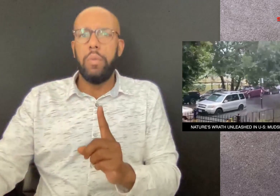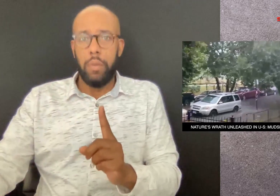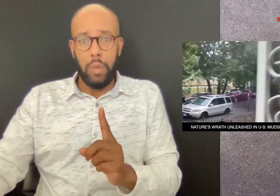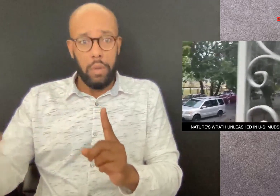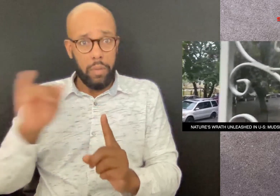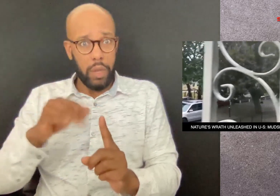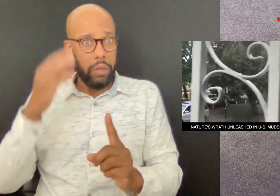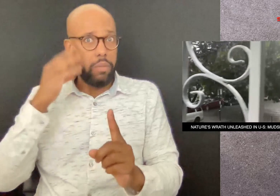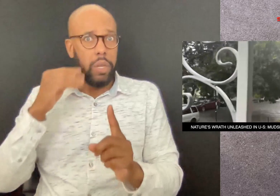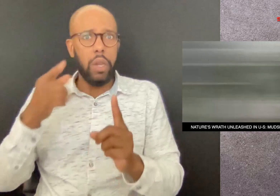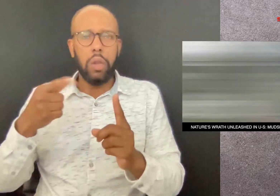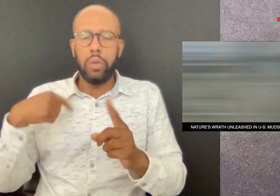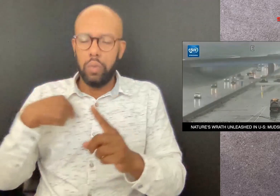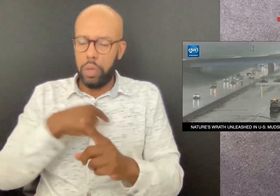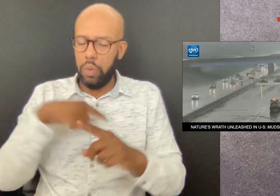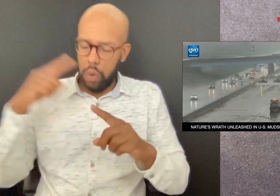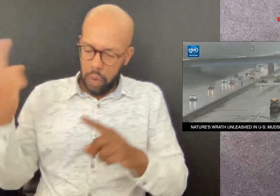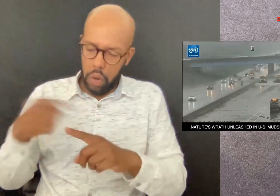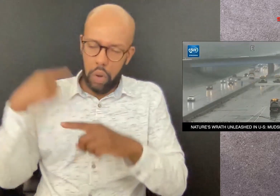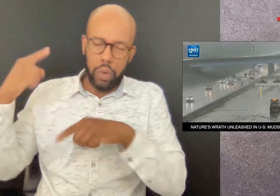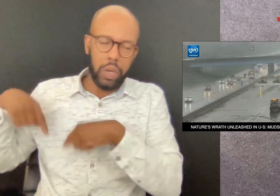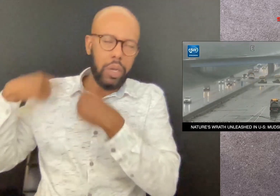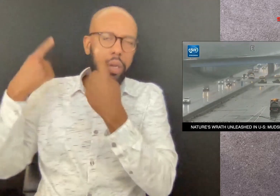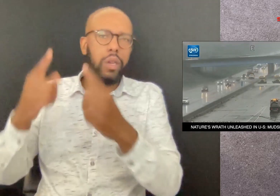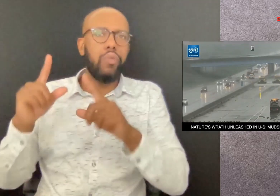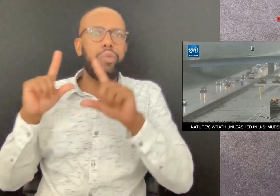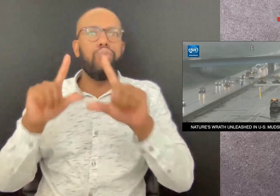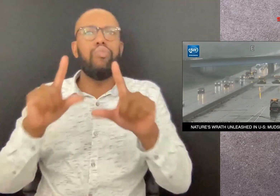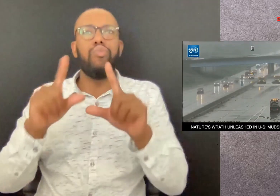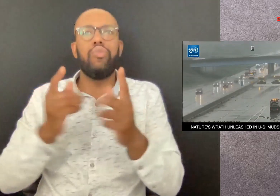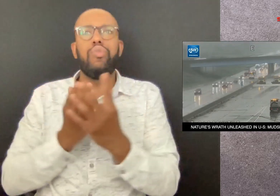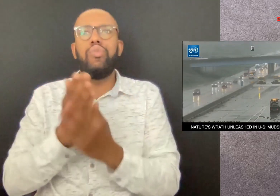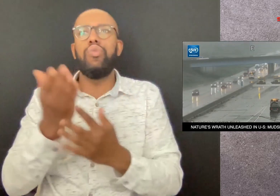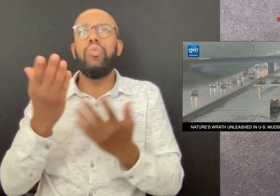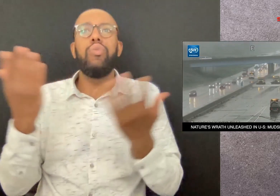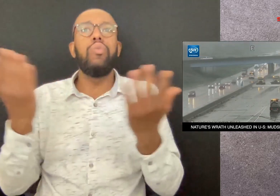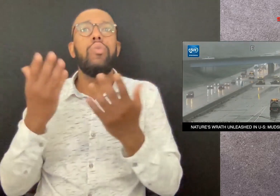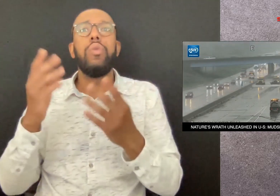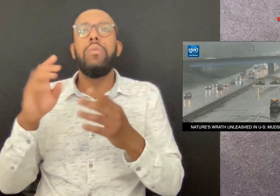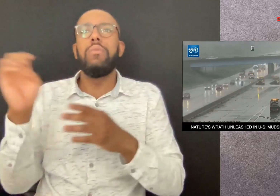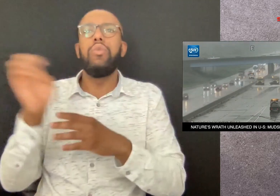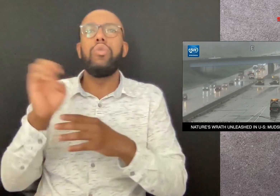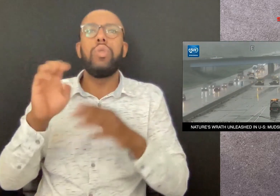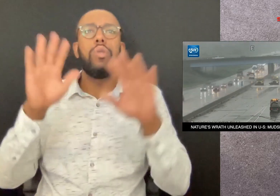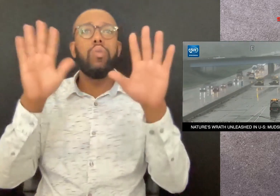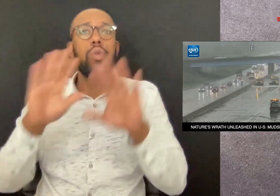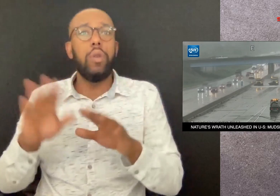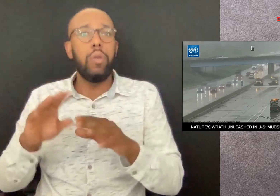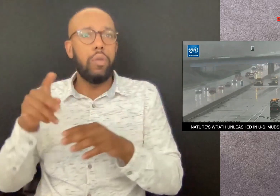as always sign one news will post any emergency weather press conferences